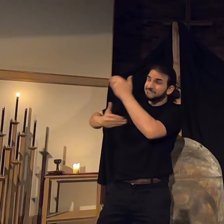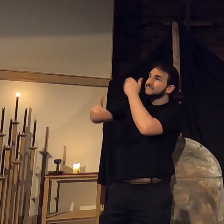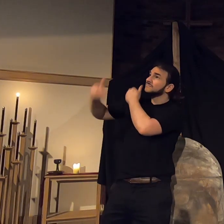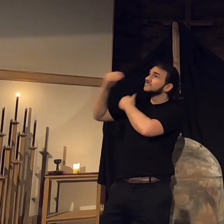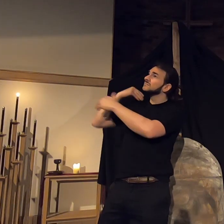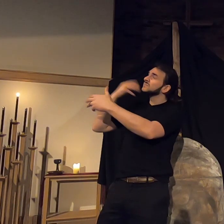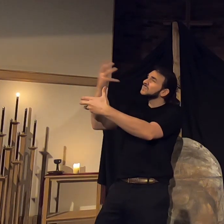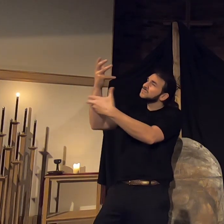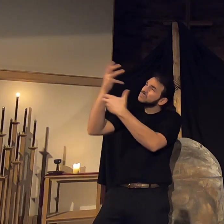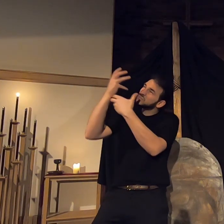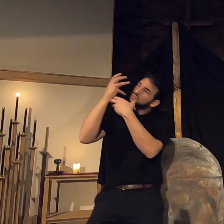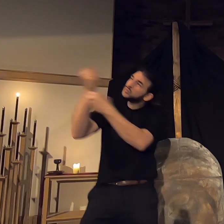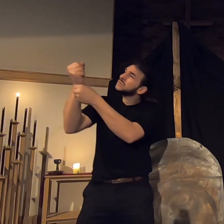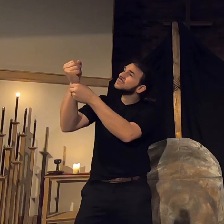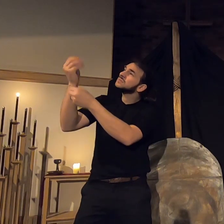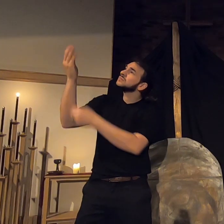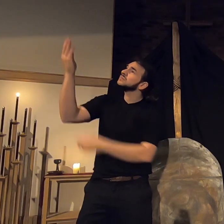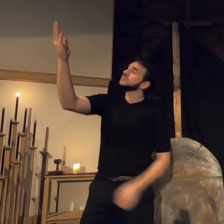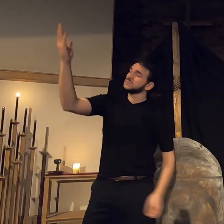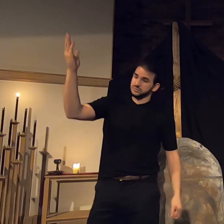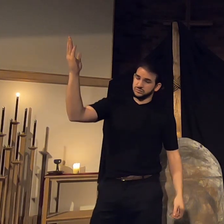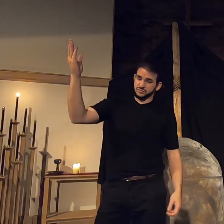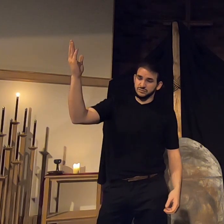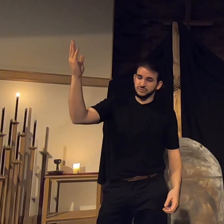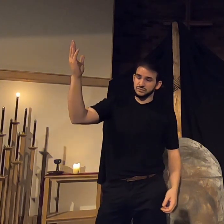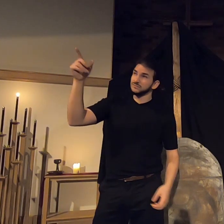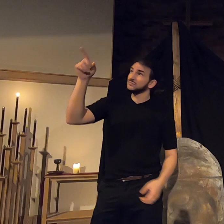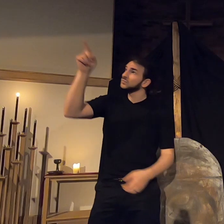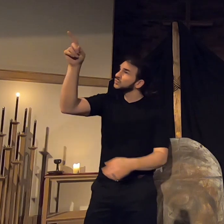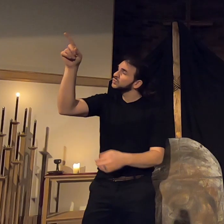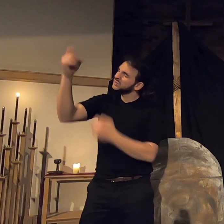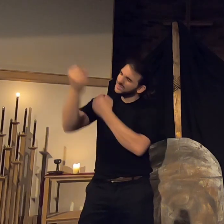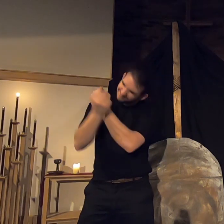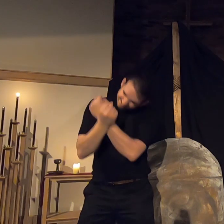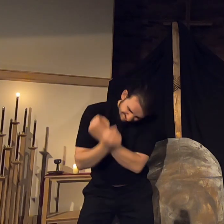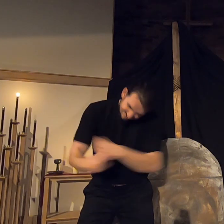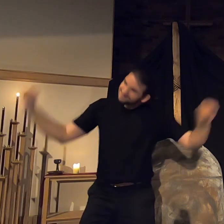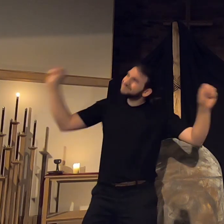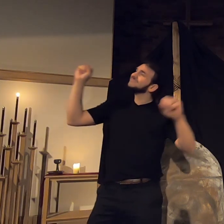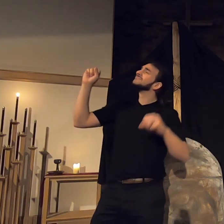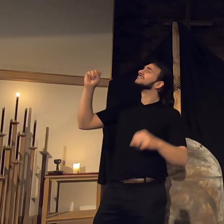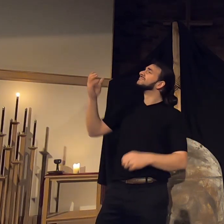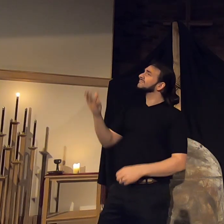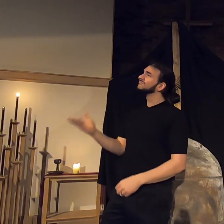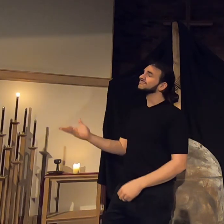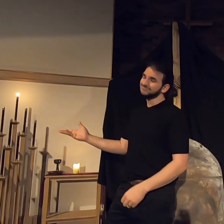Our ancestors trusted you, and you rescued them.